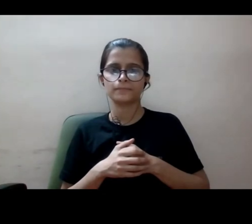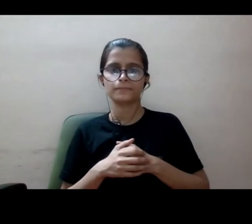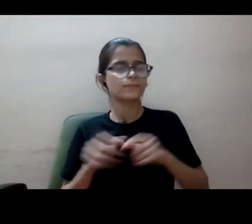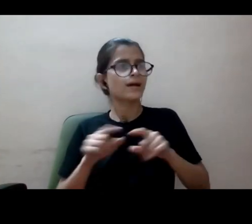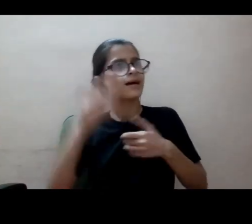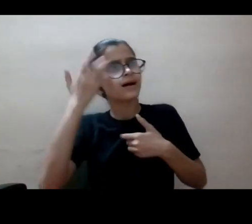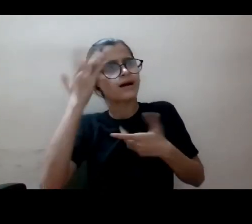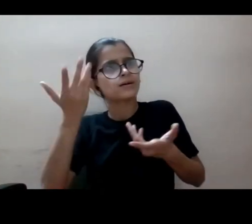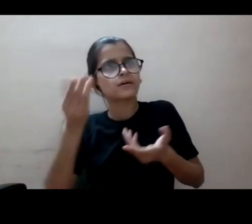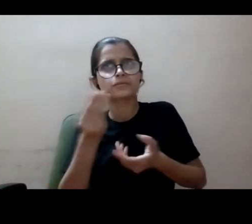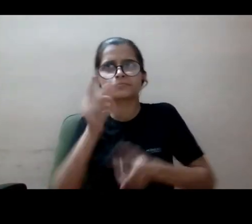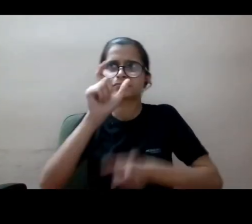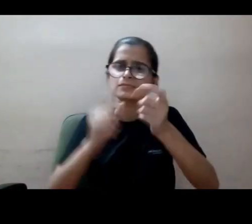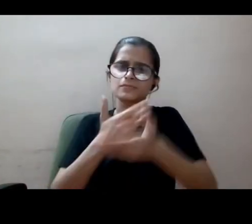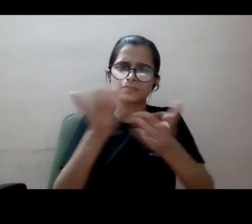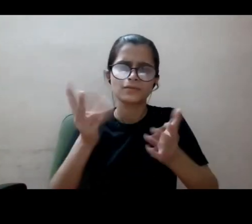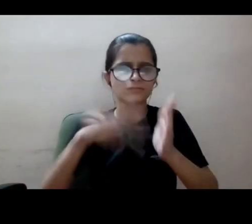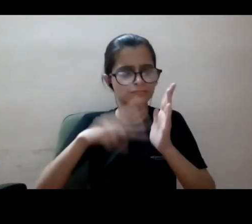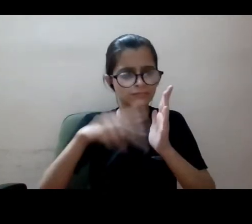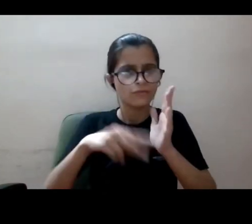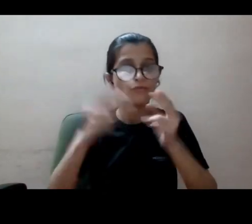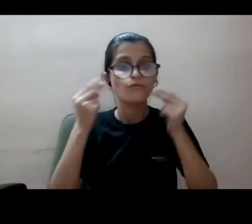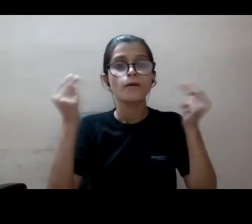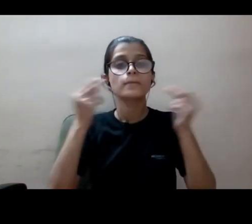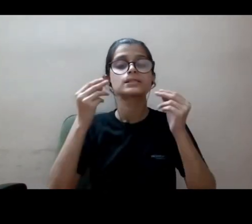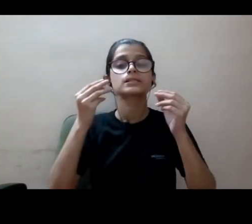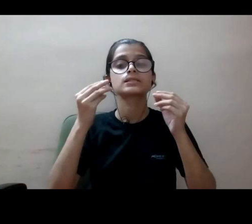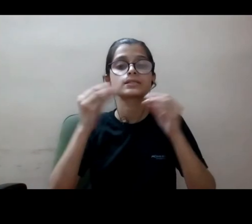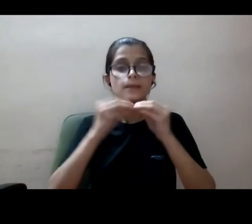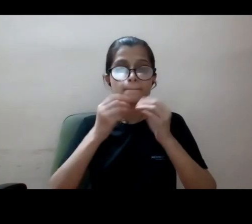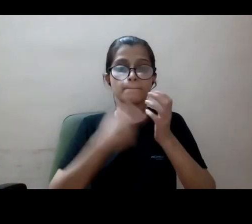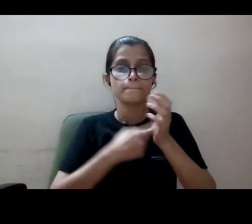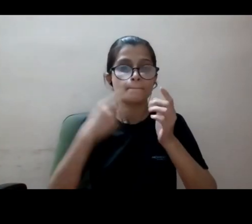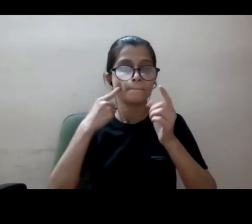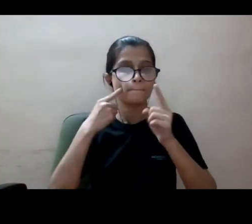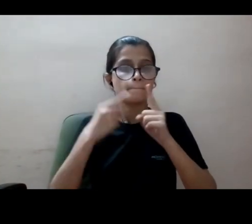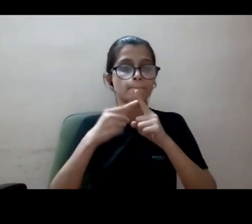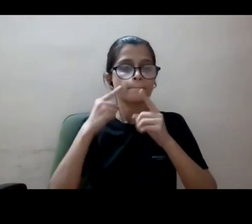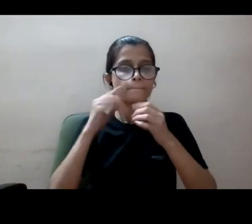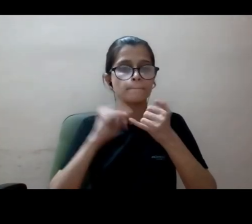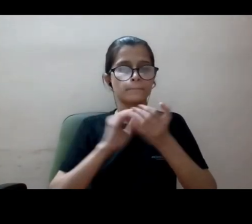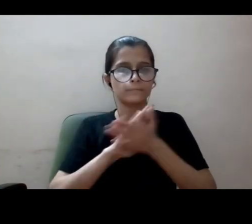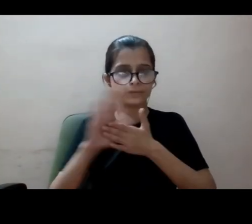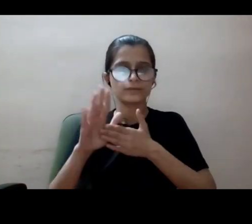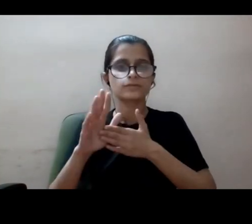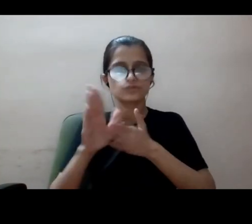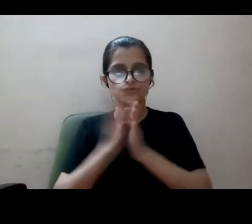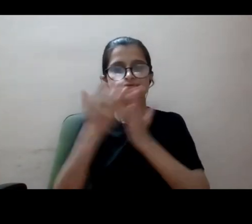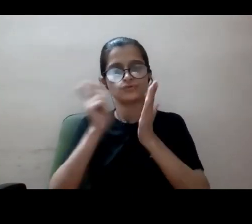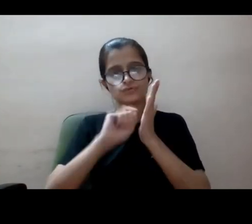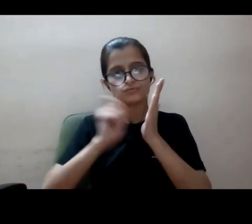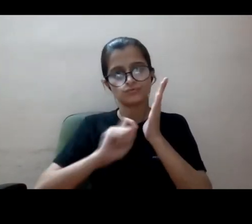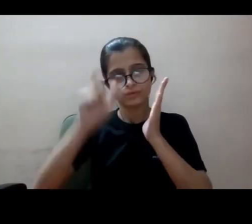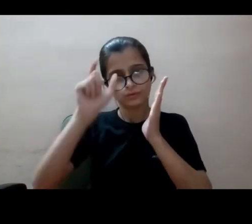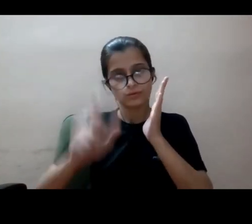I don't know how many of you have ever read, there's, you know, the famous British, well, he's actually Irish writer, Jonathan Swift,